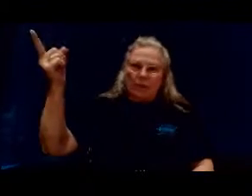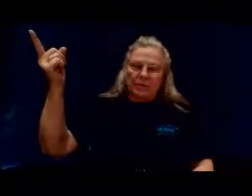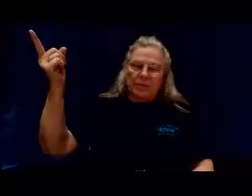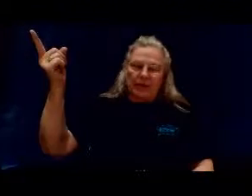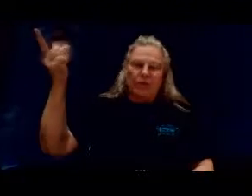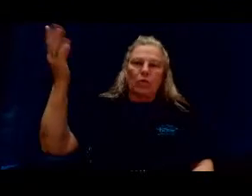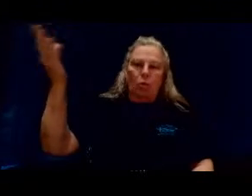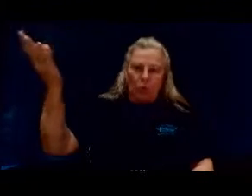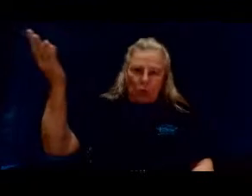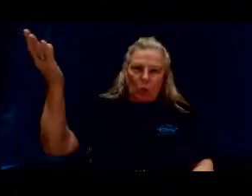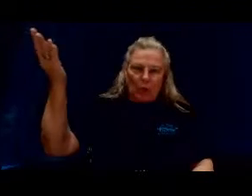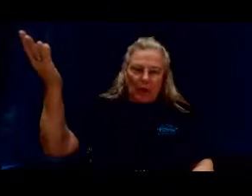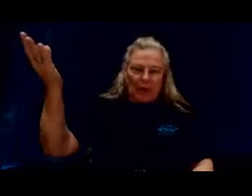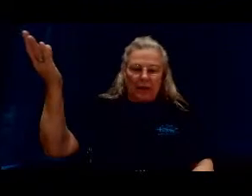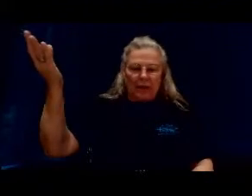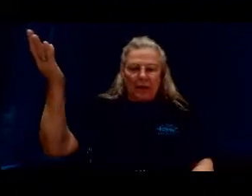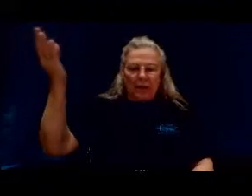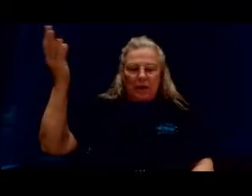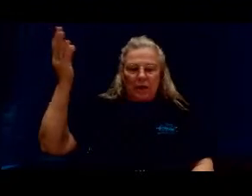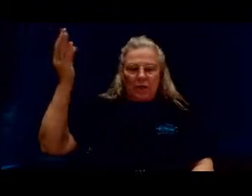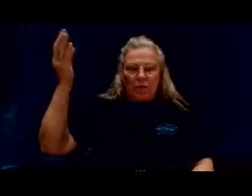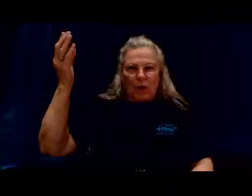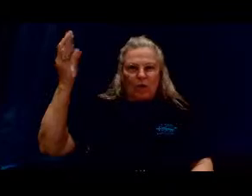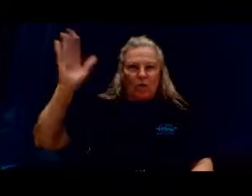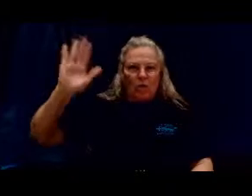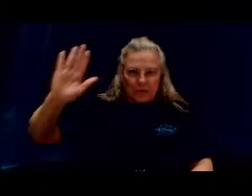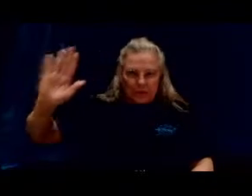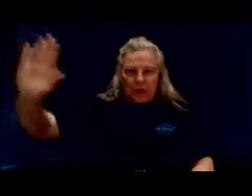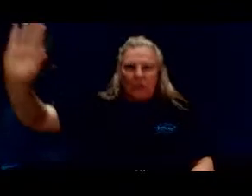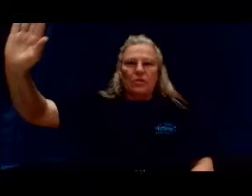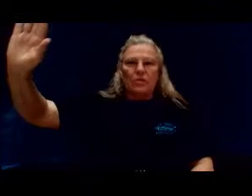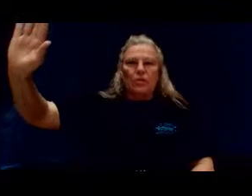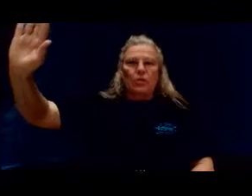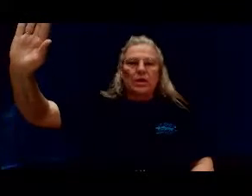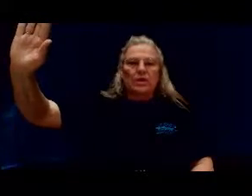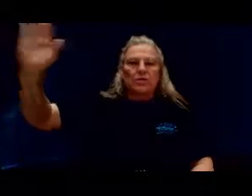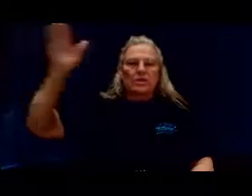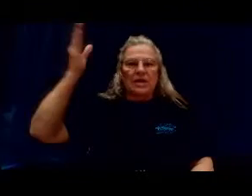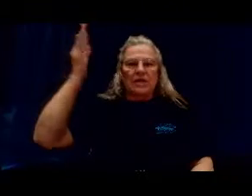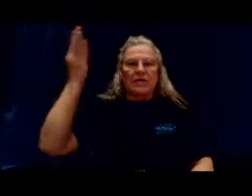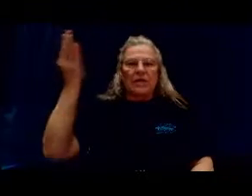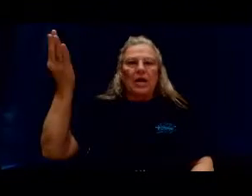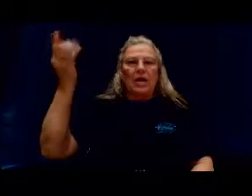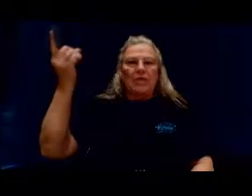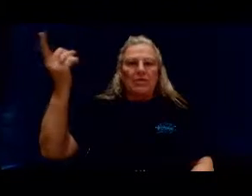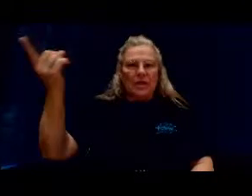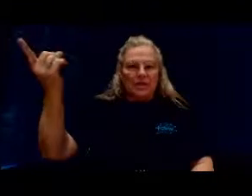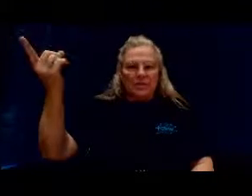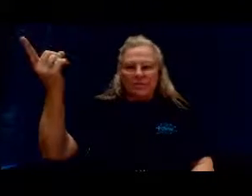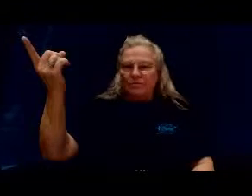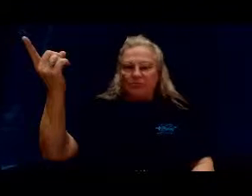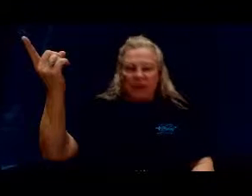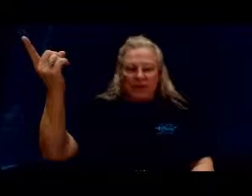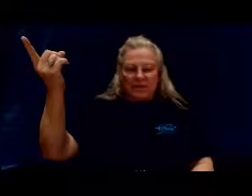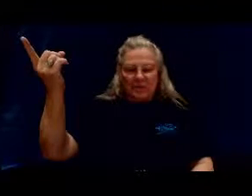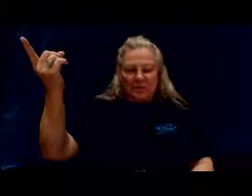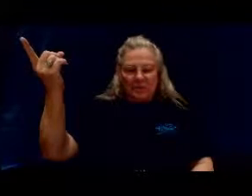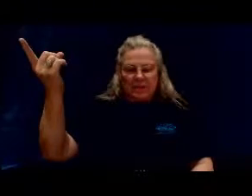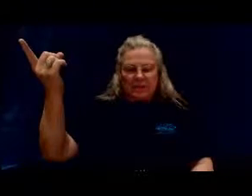to heaven or open hand. Either way, as long as this one is possessive, this is not